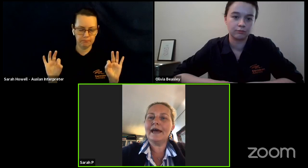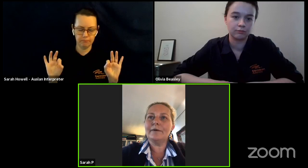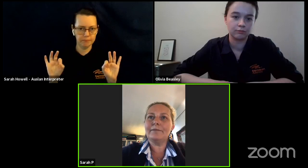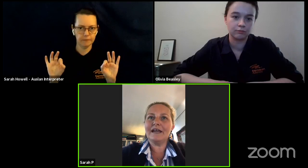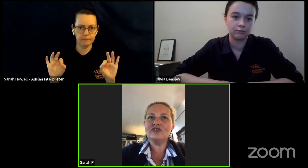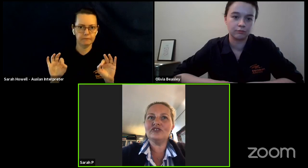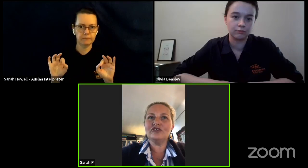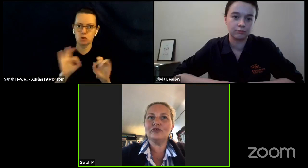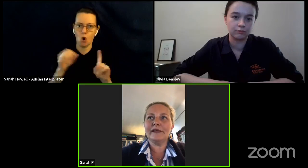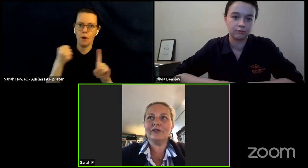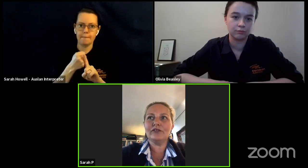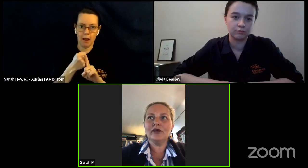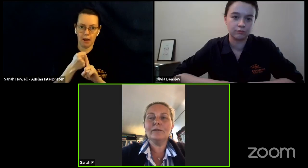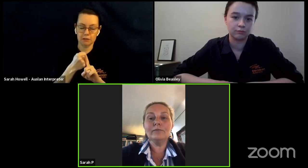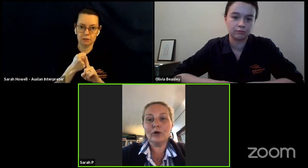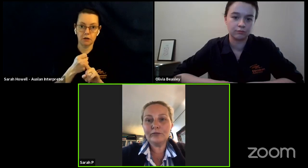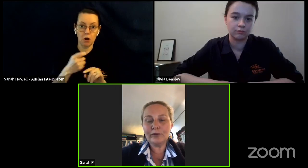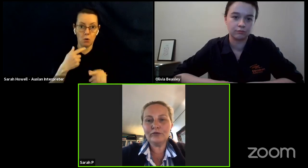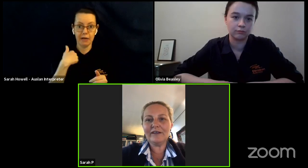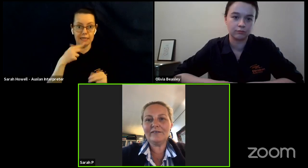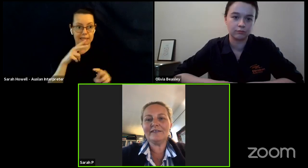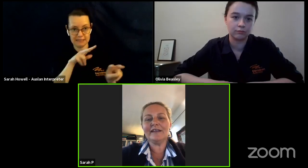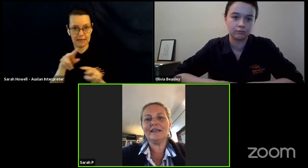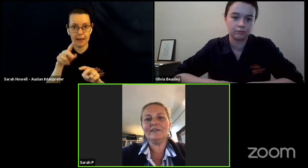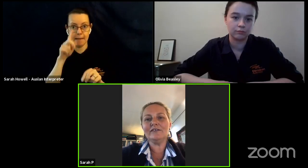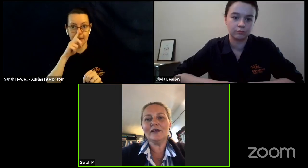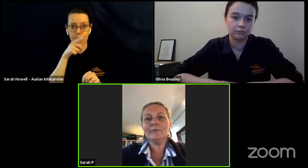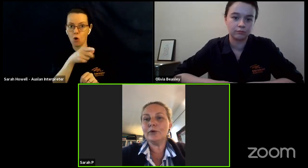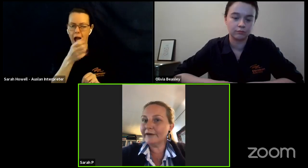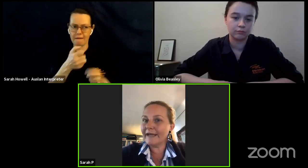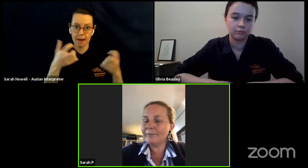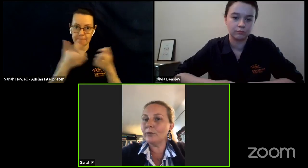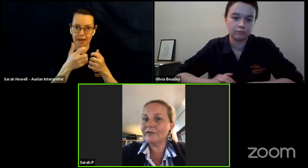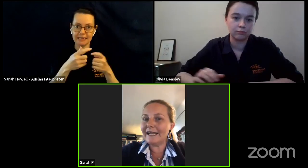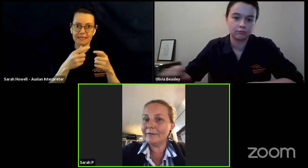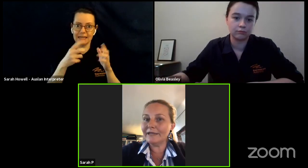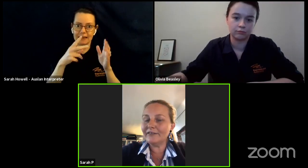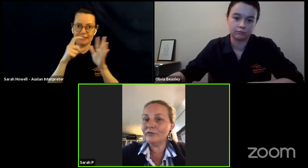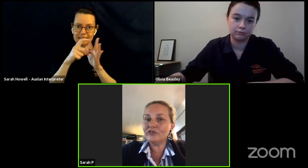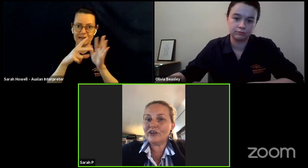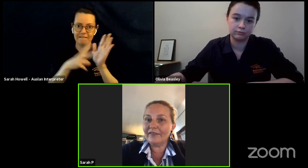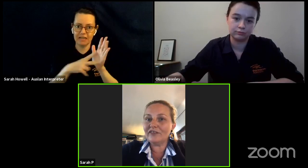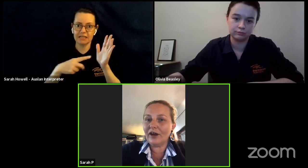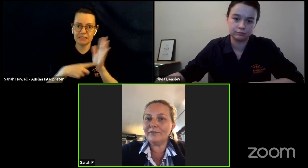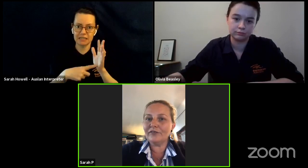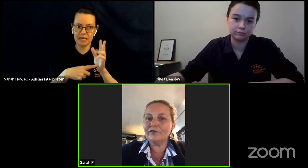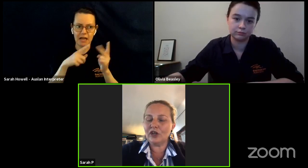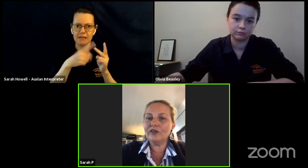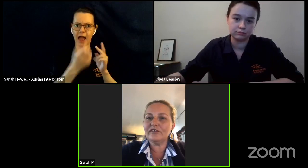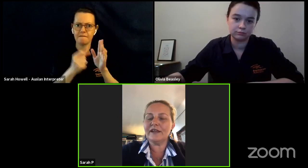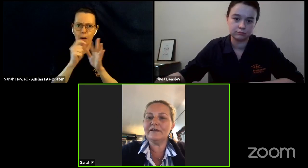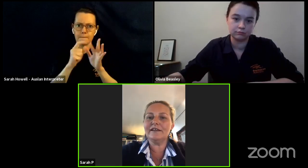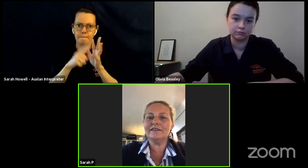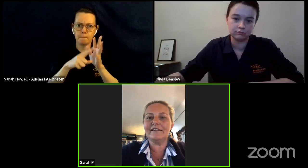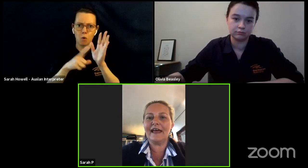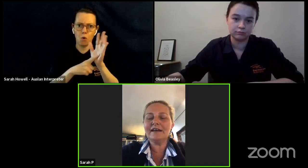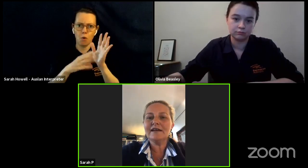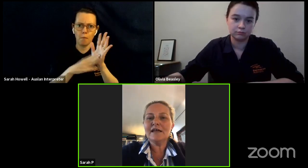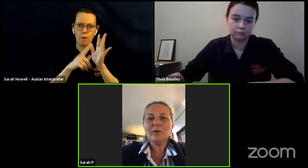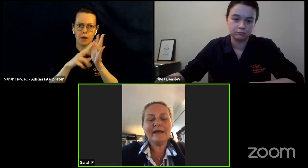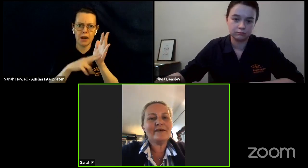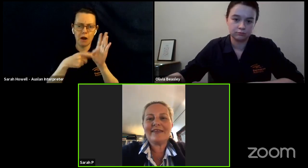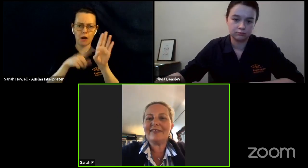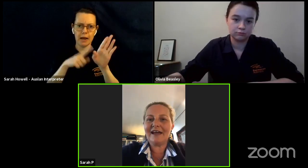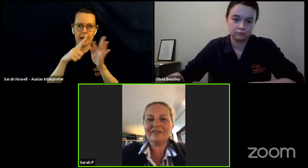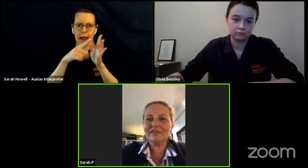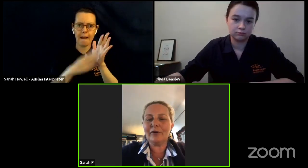So our patients with multiple DVTs, pulmonary embolisms, which are other types of clots and things like that,